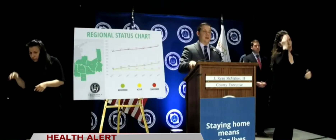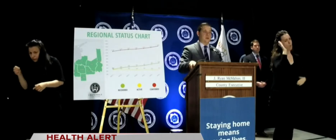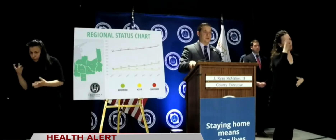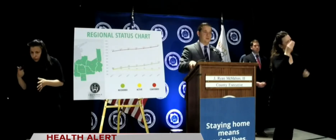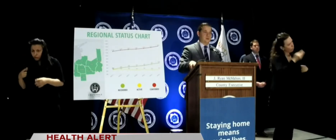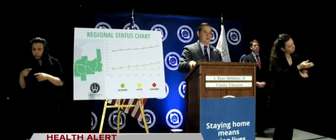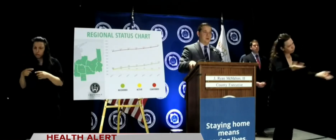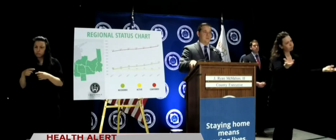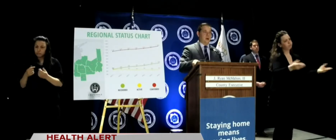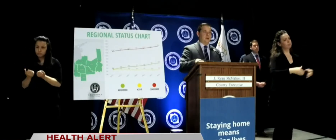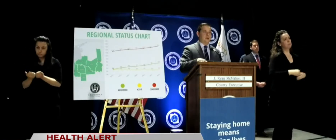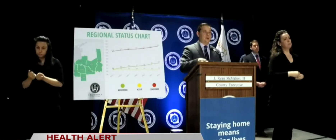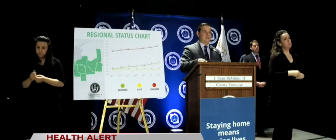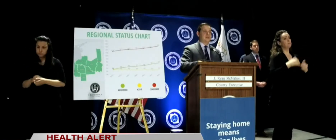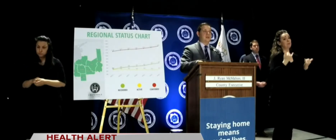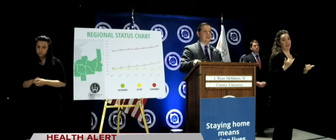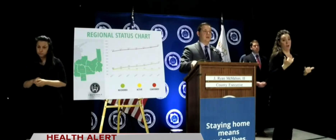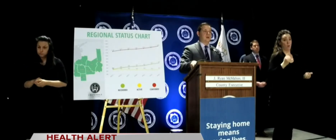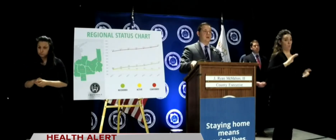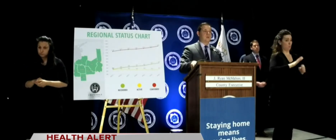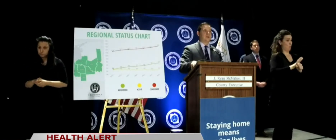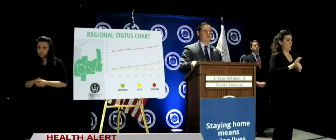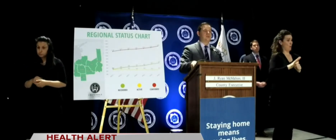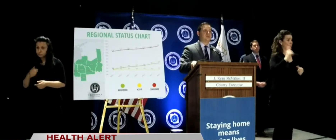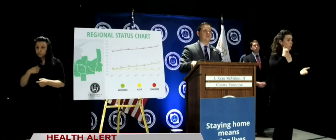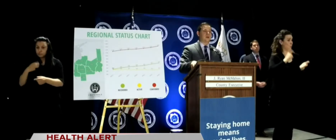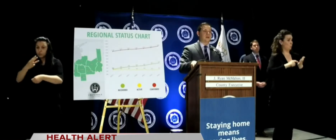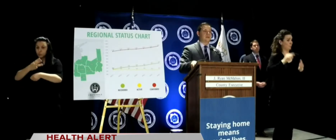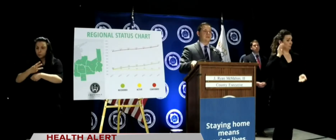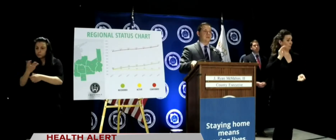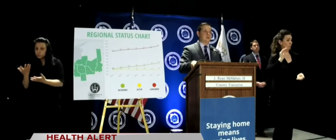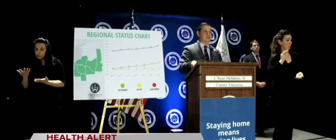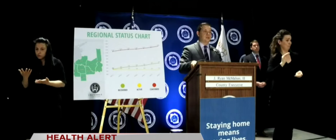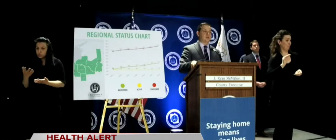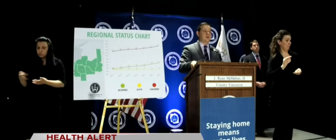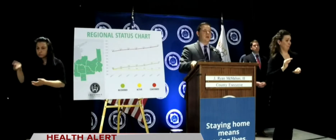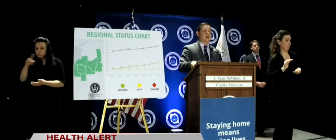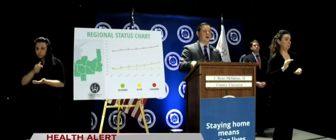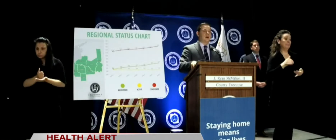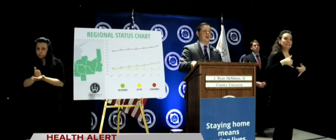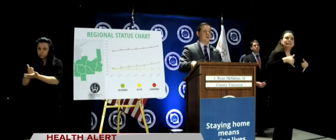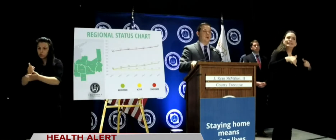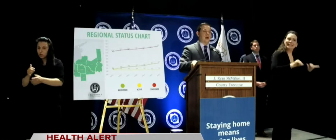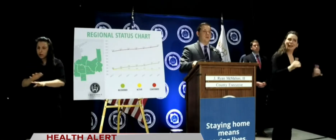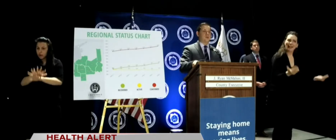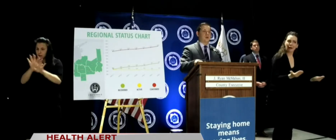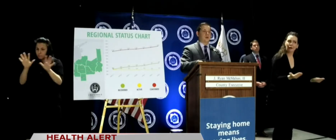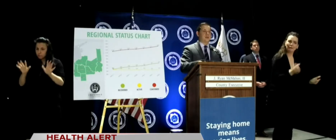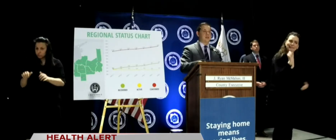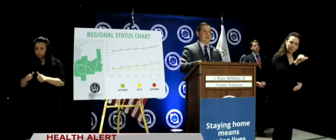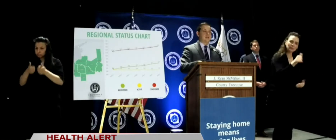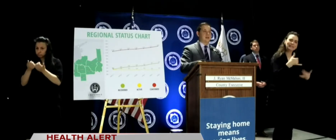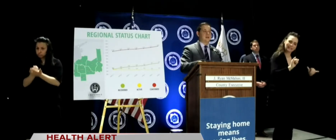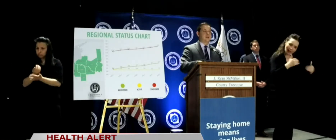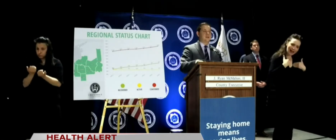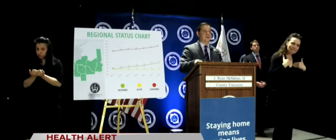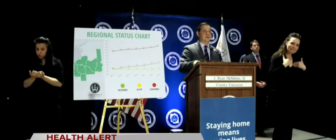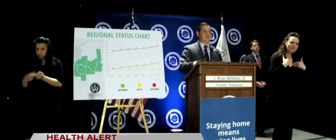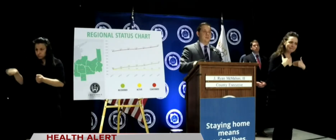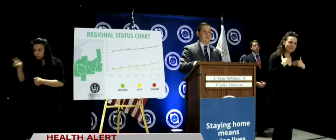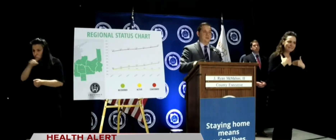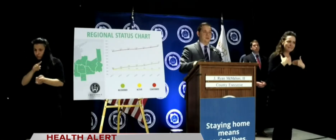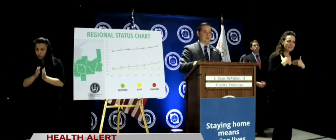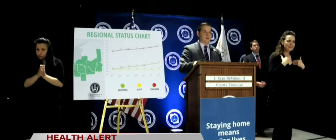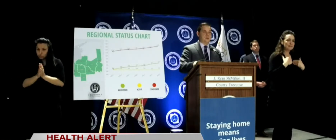with the virus, but it's still here. We need you to be very diligent. Your health is your greatest asset. Take